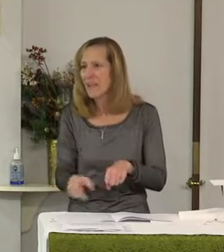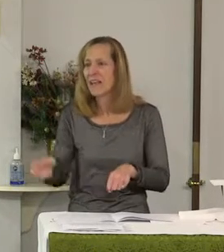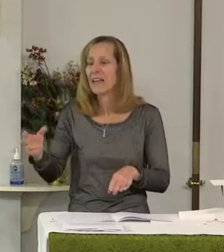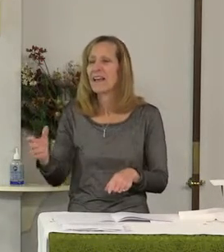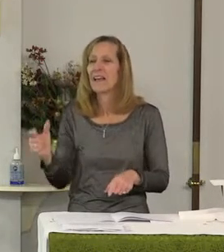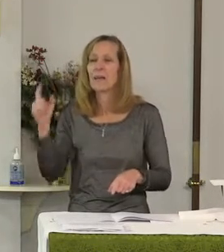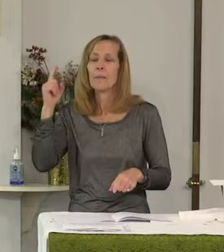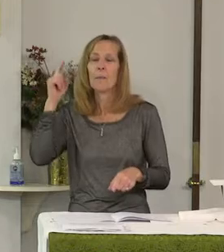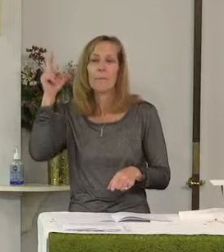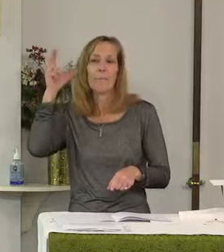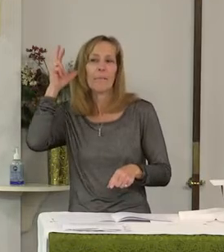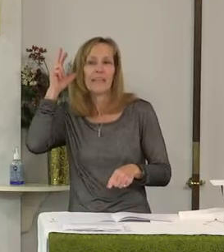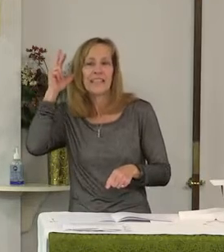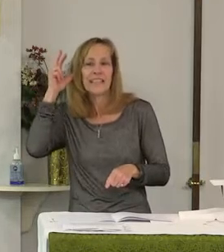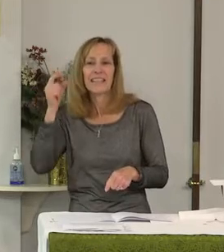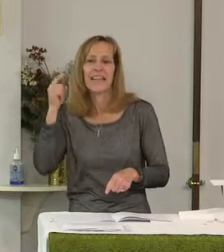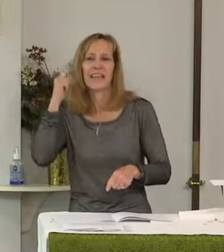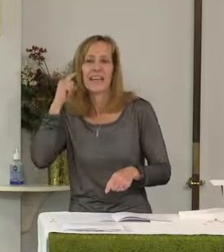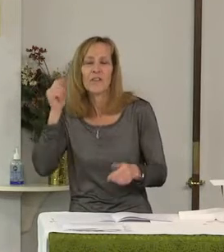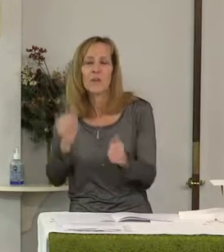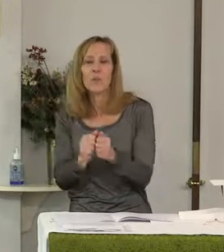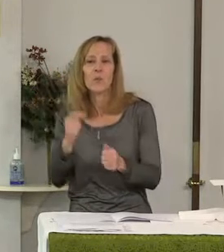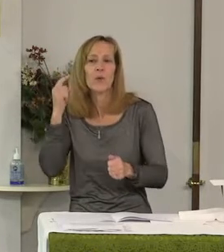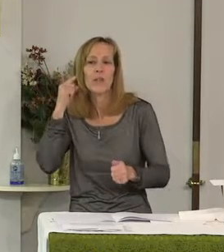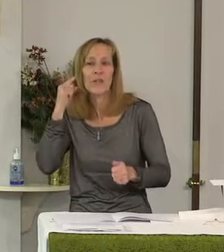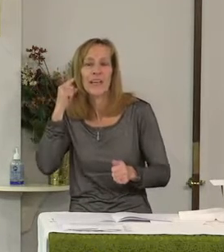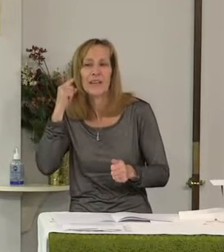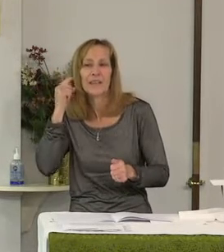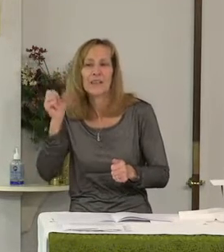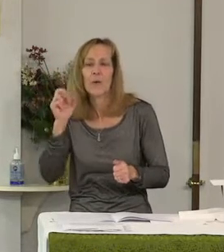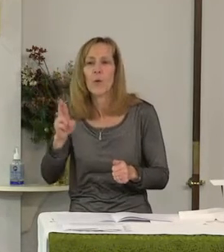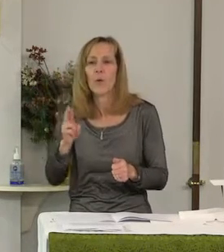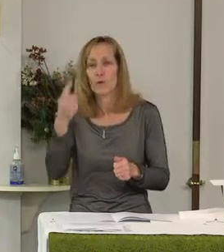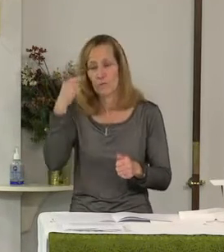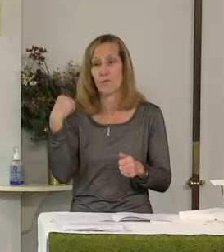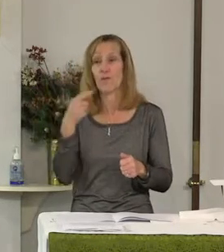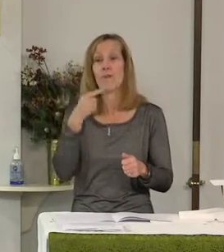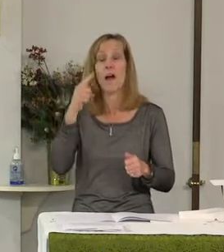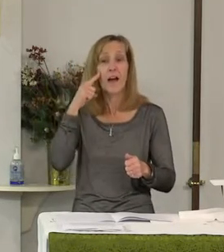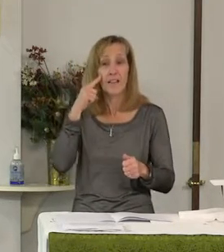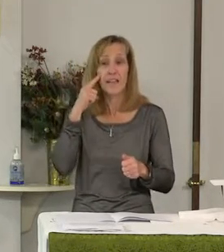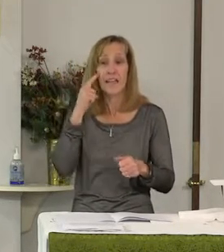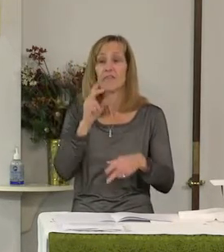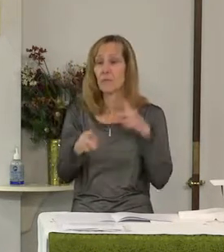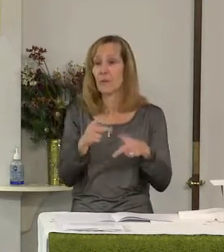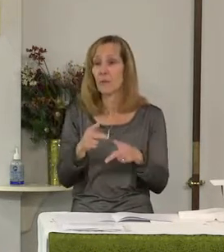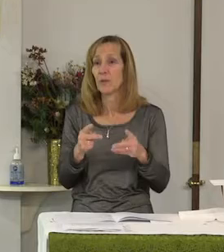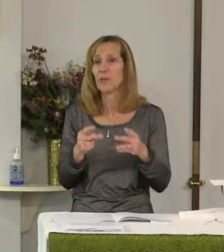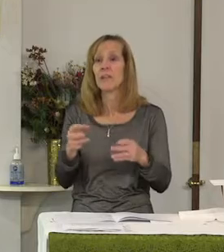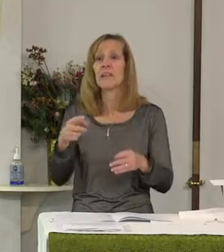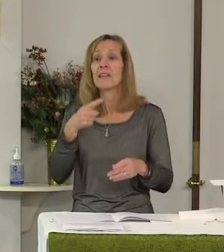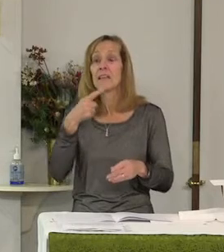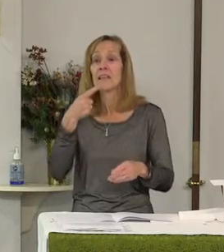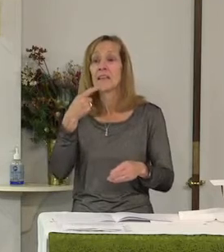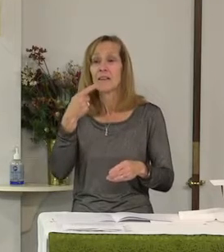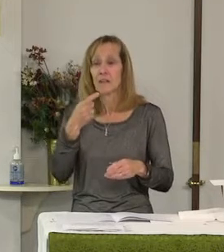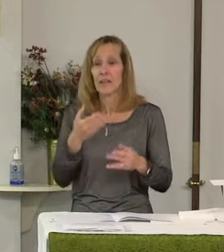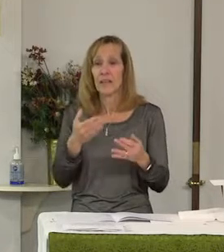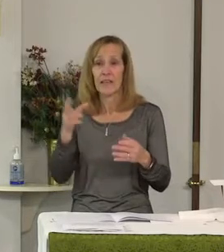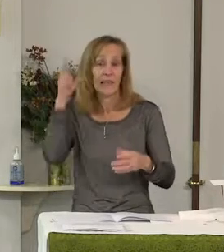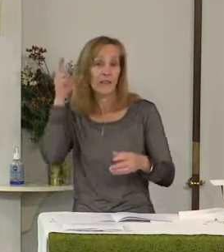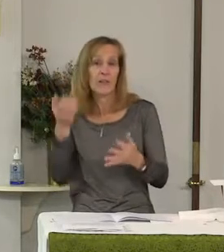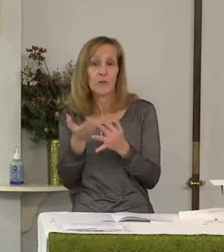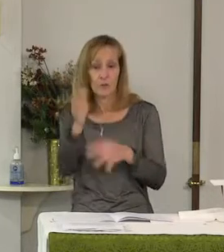Listening is different than merely hearing with your ears, or for our deaf congregation, hearing through hands and facial